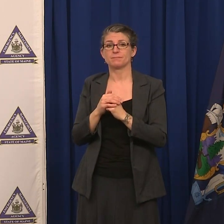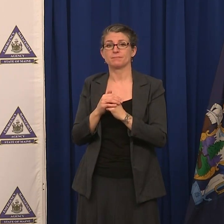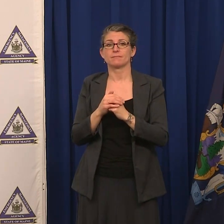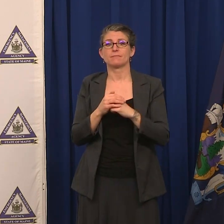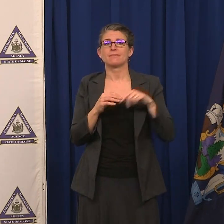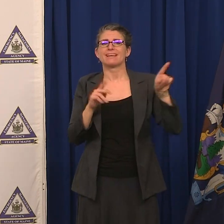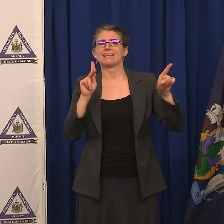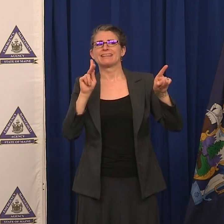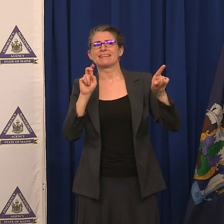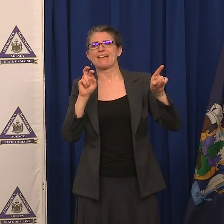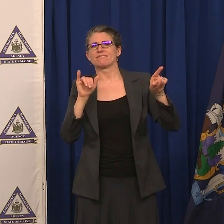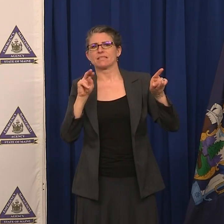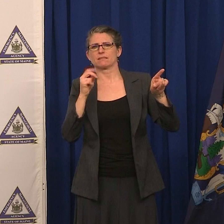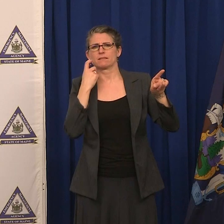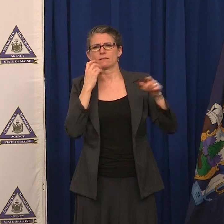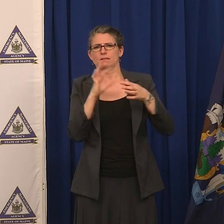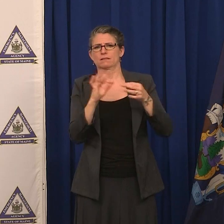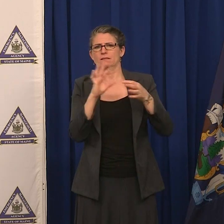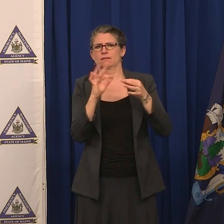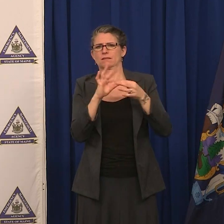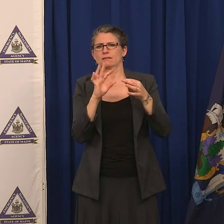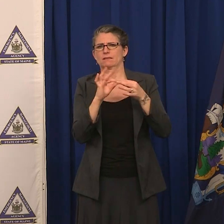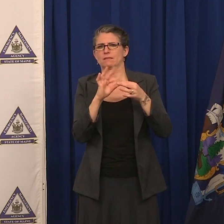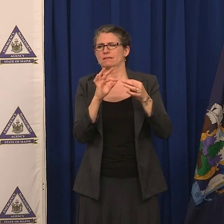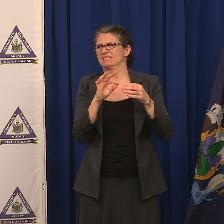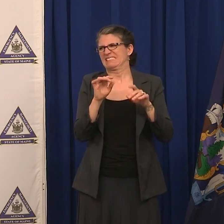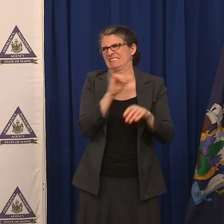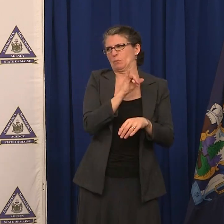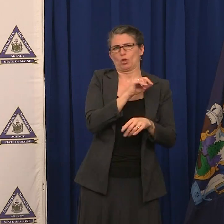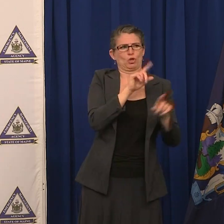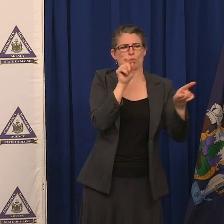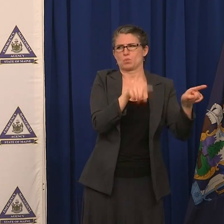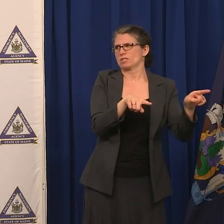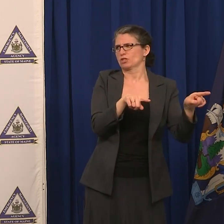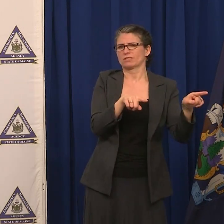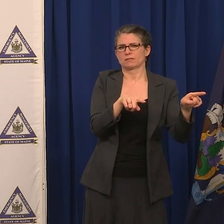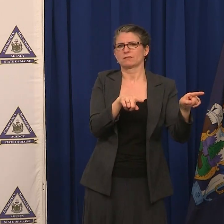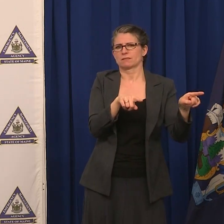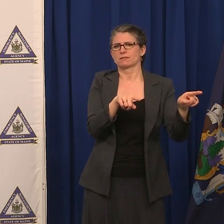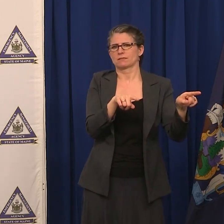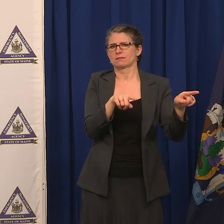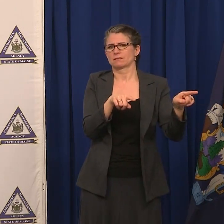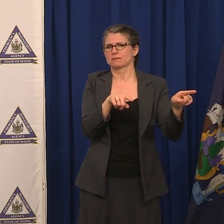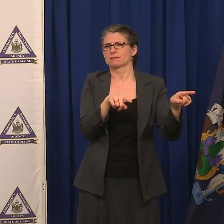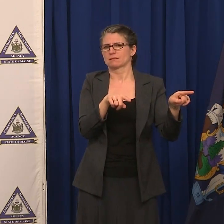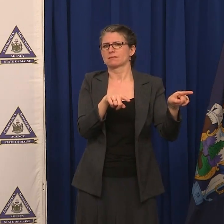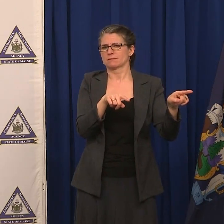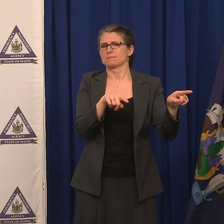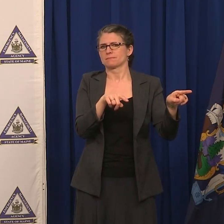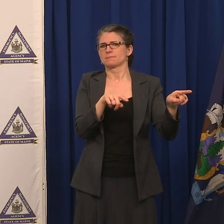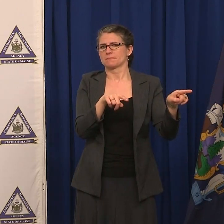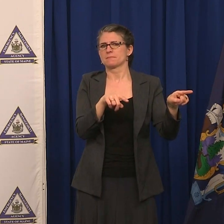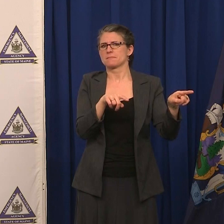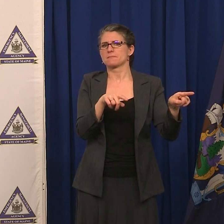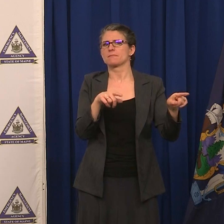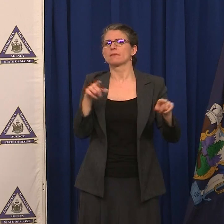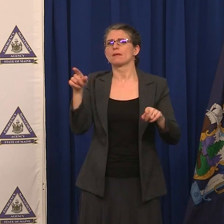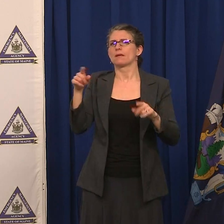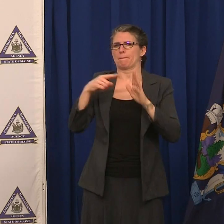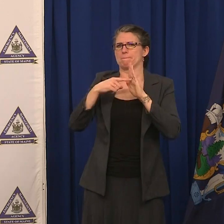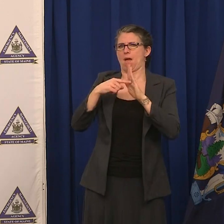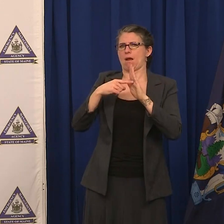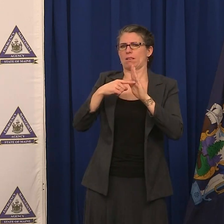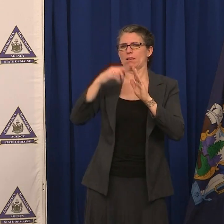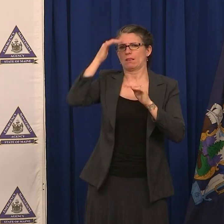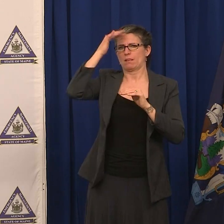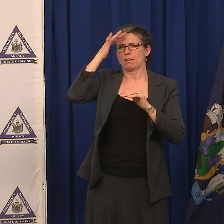various ones that are out there that show, for example, I'm looking at one right now that shows that, basically Maine would hit